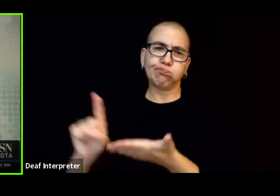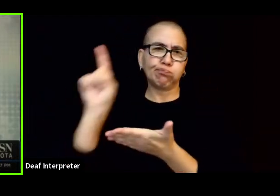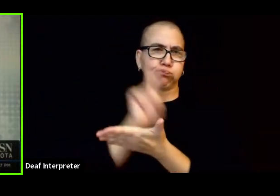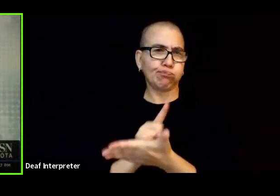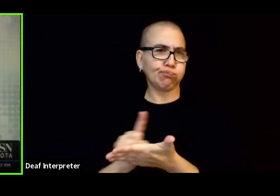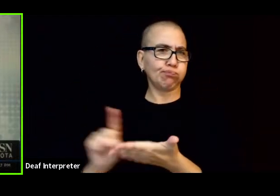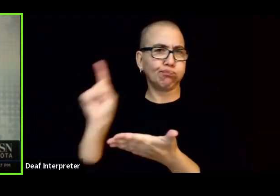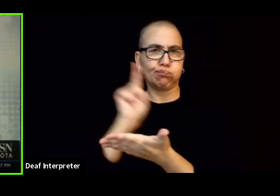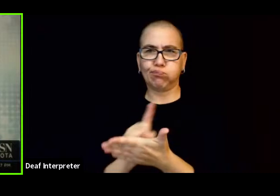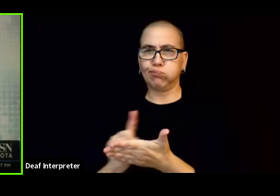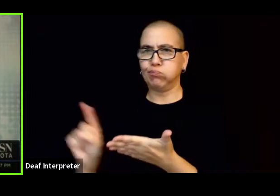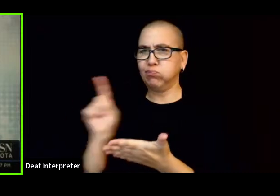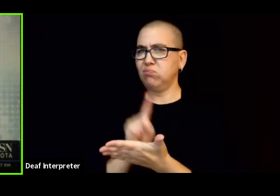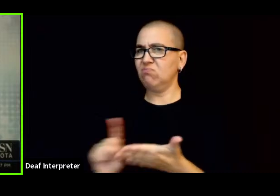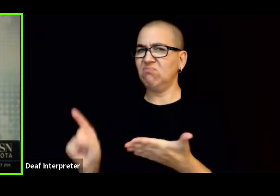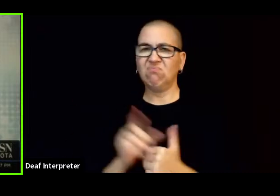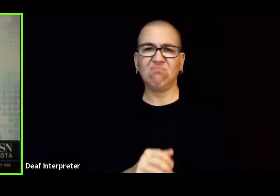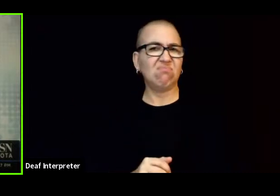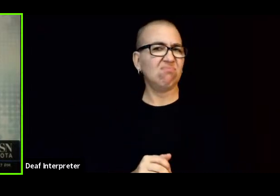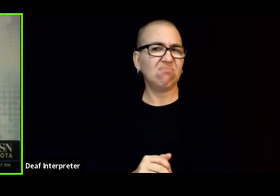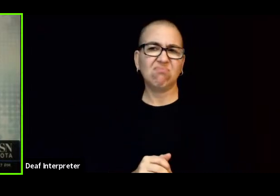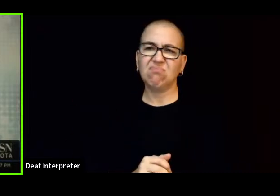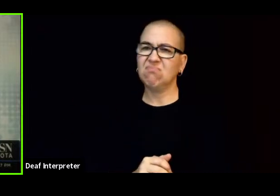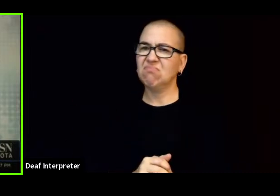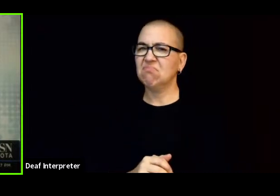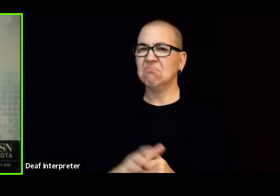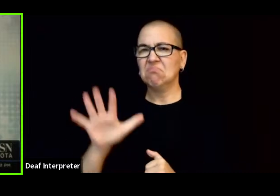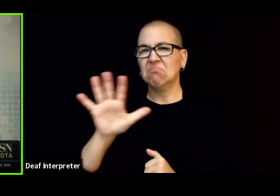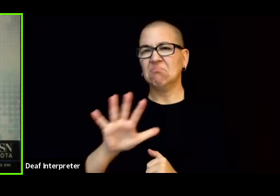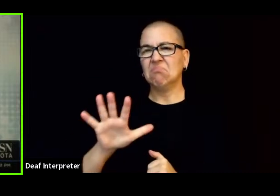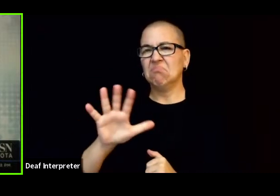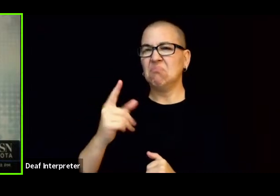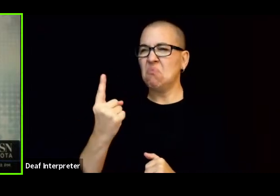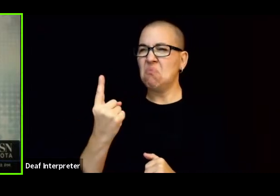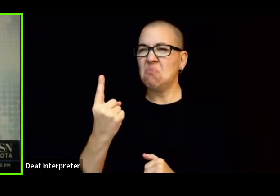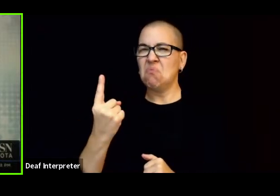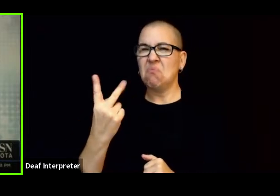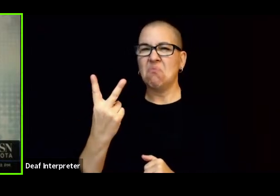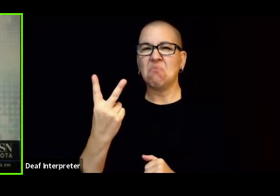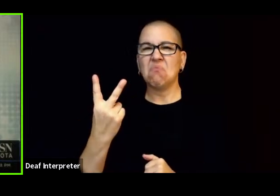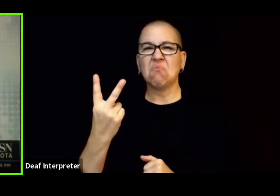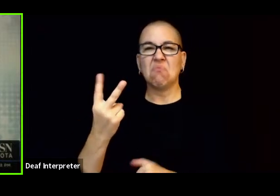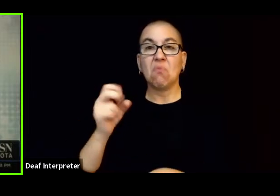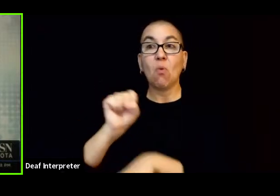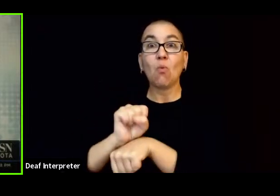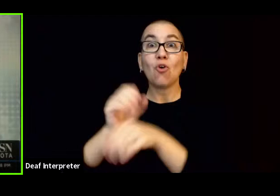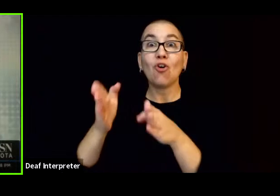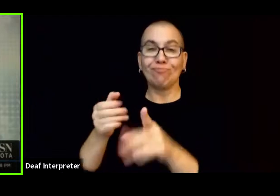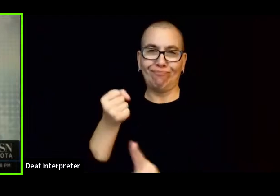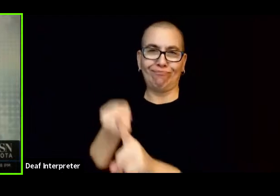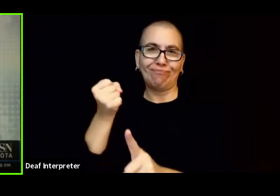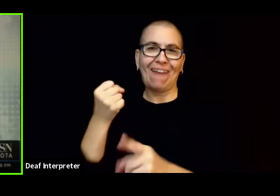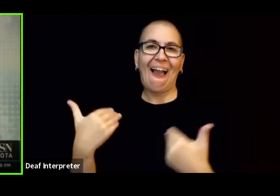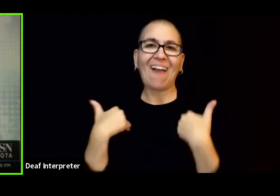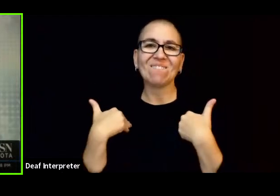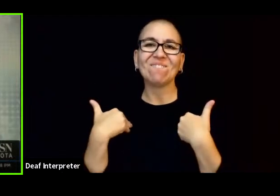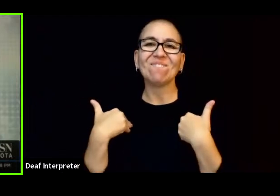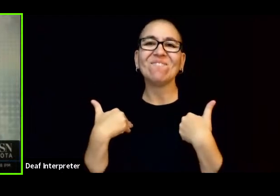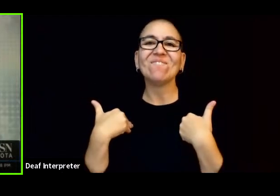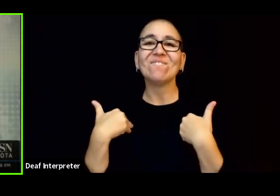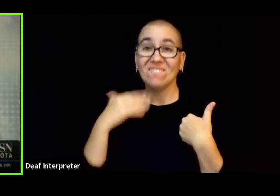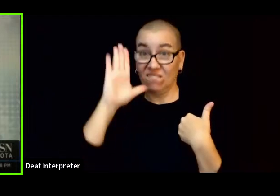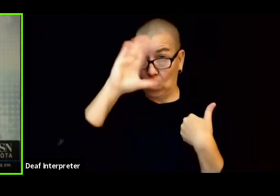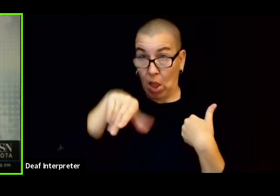1 or 2 positive employees. These staff are usually asymptomatic and go home to quarantine for a 2-week period.